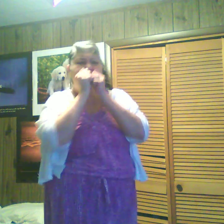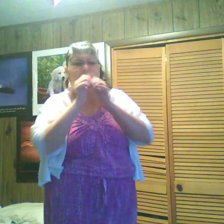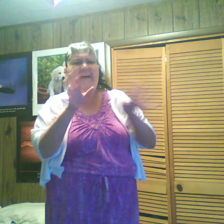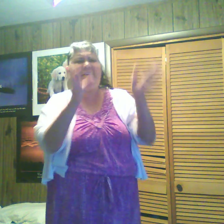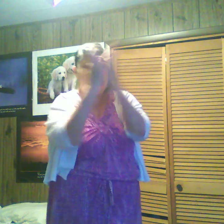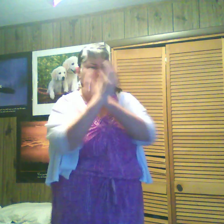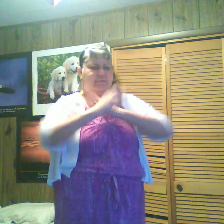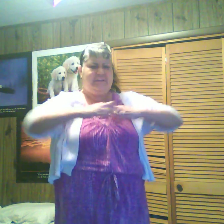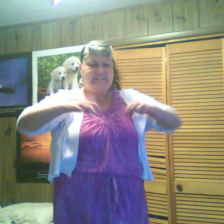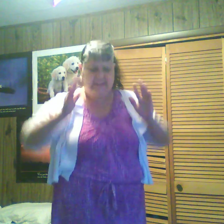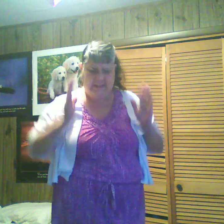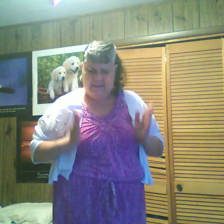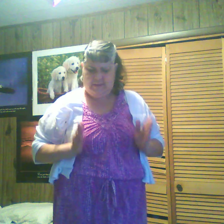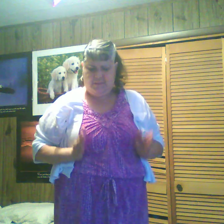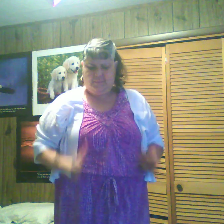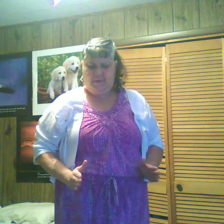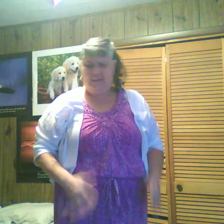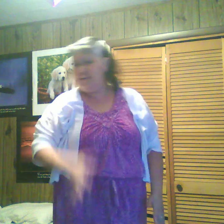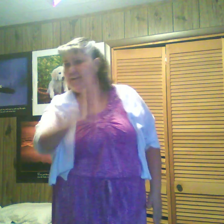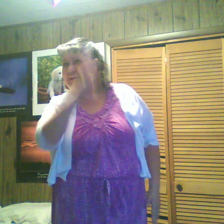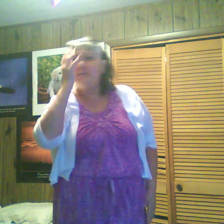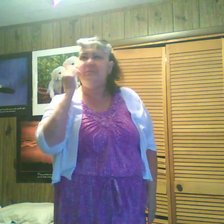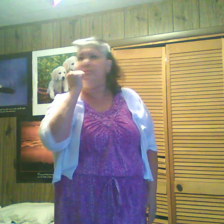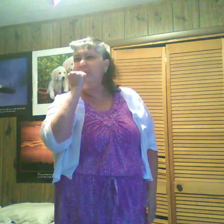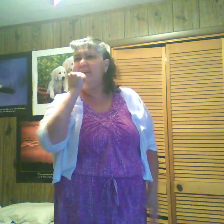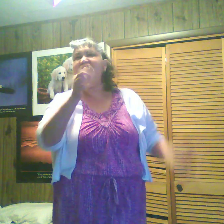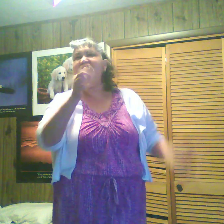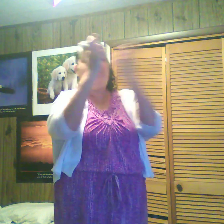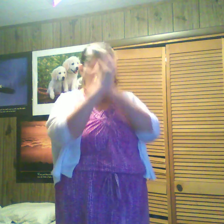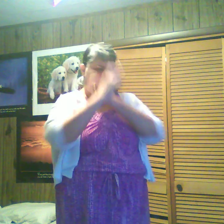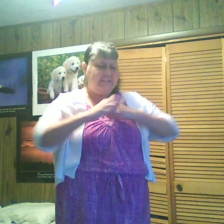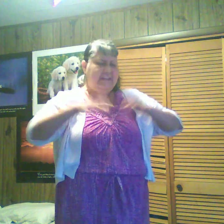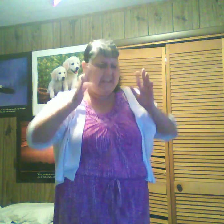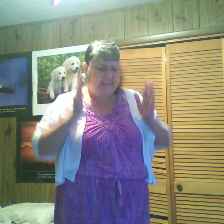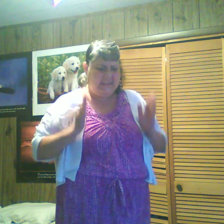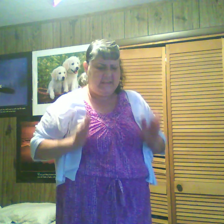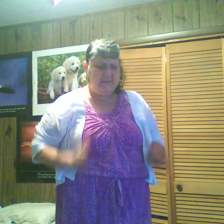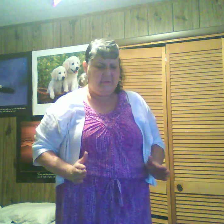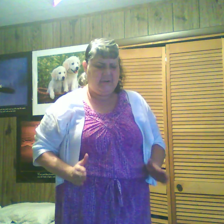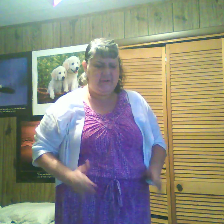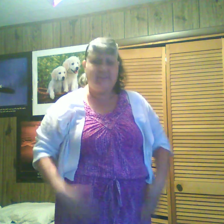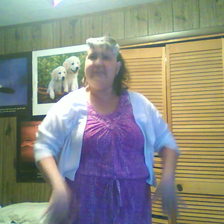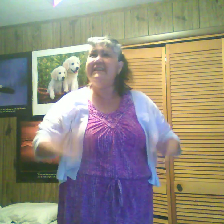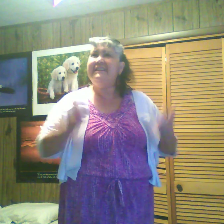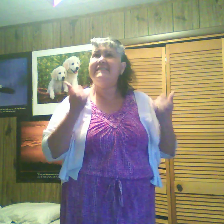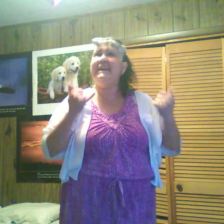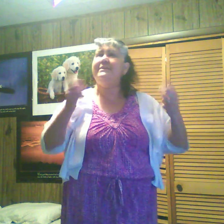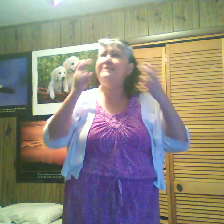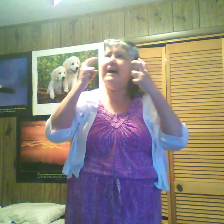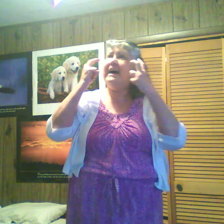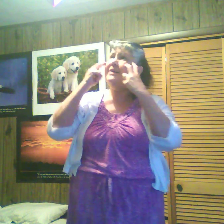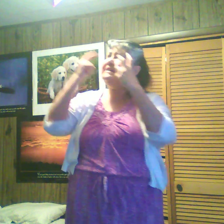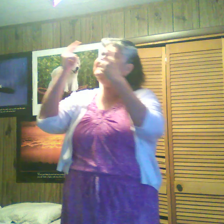blessed Redeemer, precious Redeemer, since I